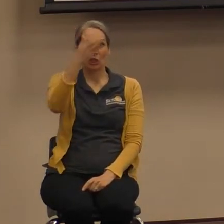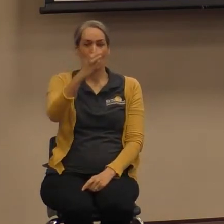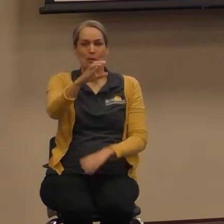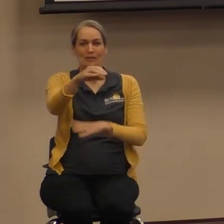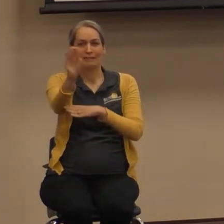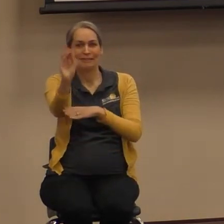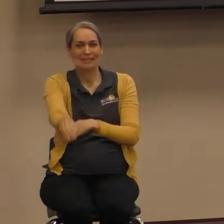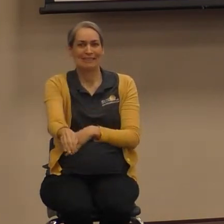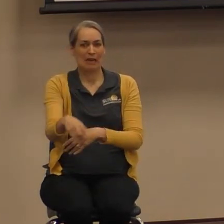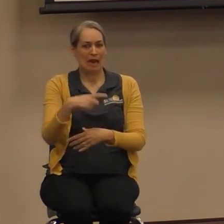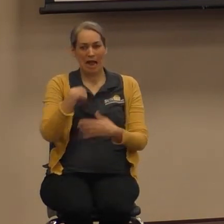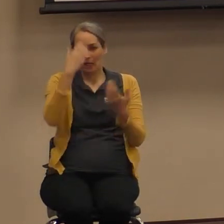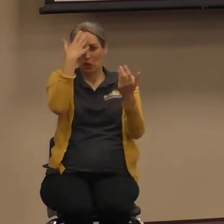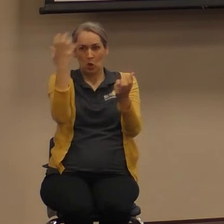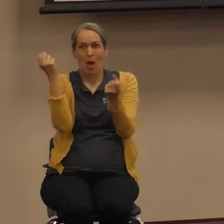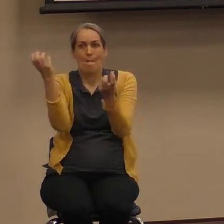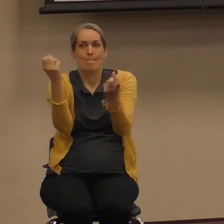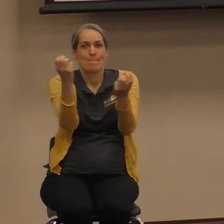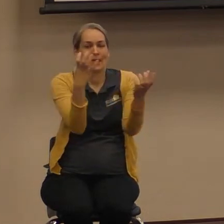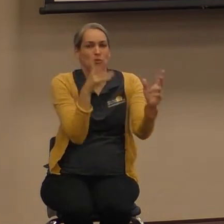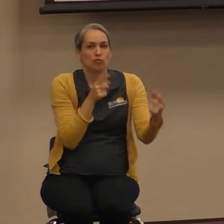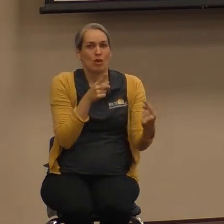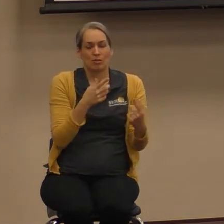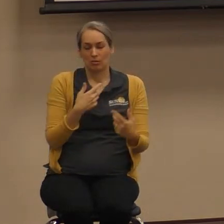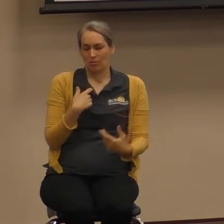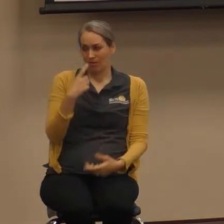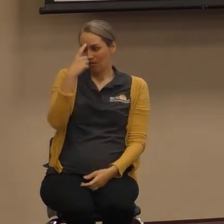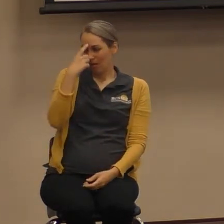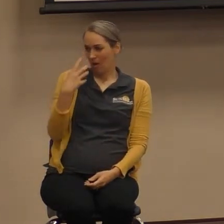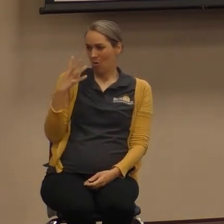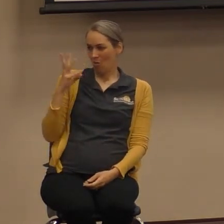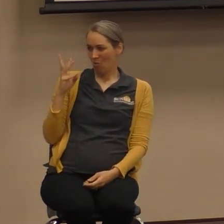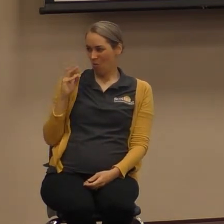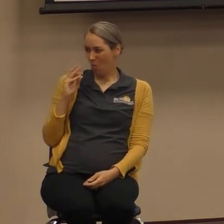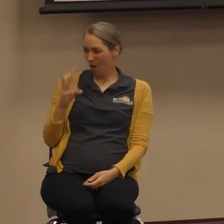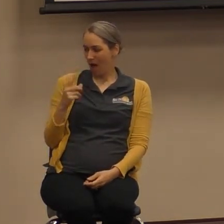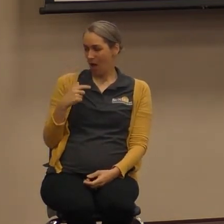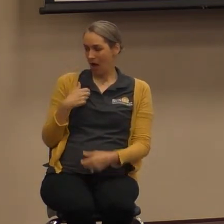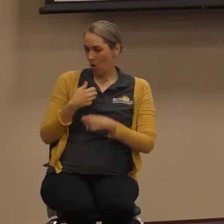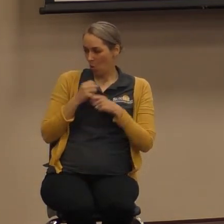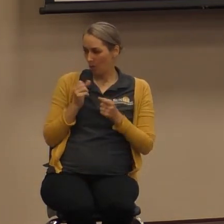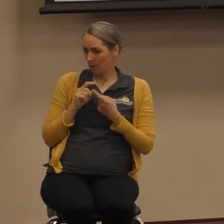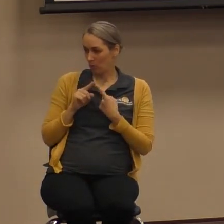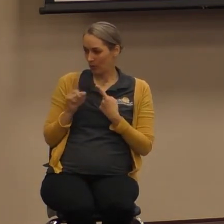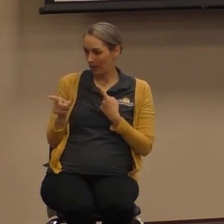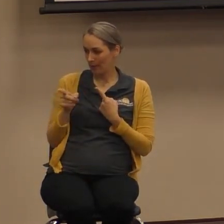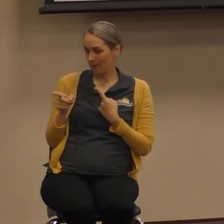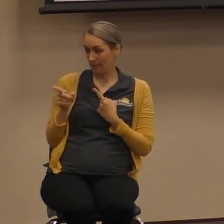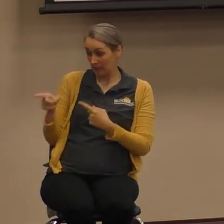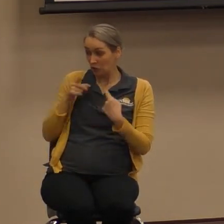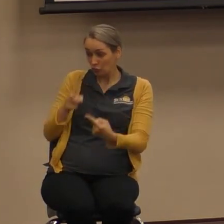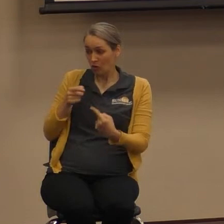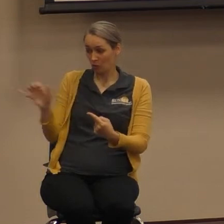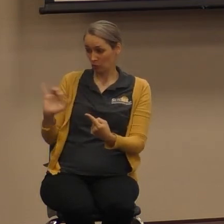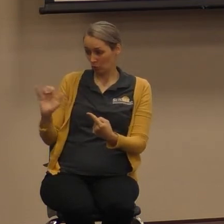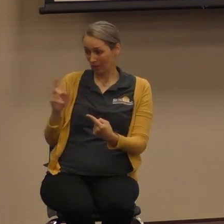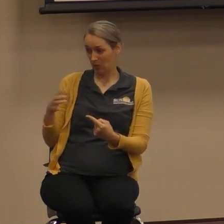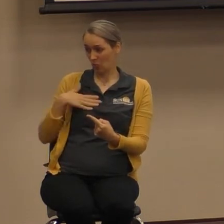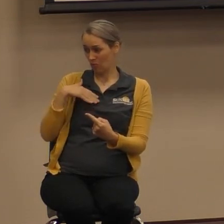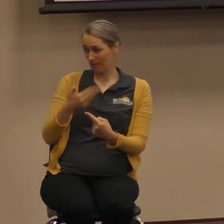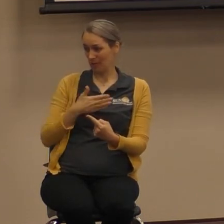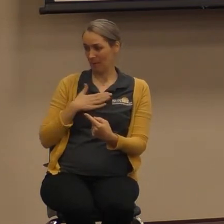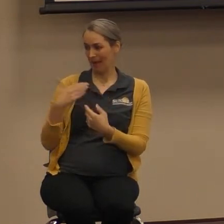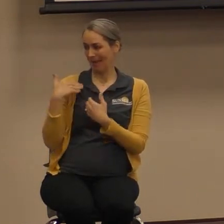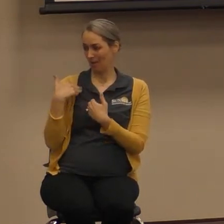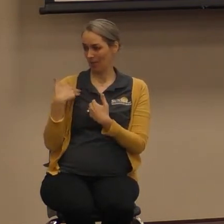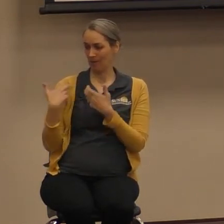how this worked. And I thought, what are the odds that I open up to a guy who struggles with it and who's willing to be my accountability partner? And so us and two